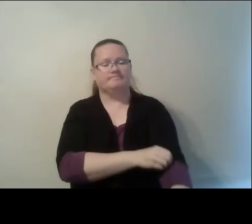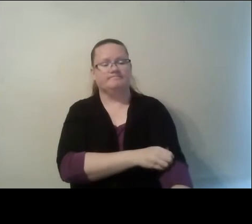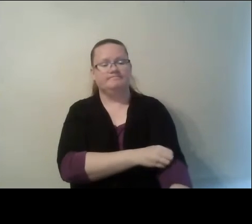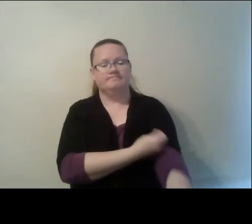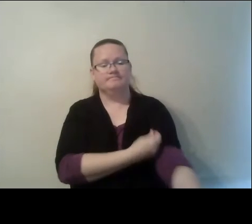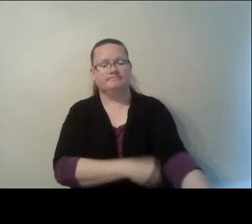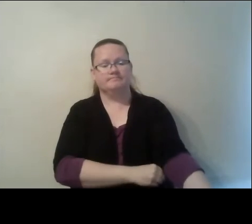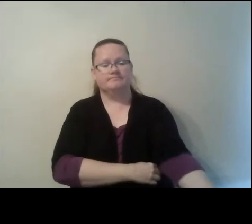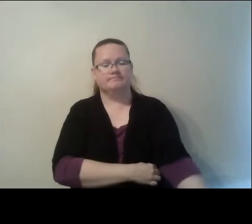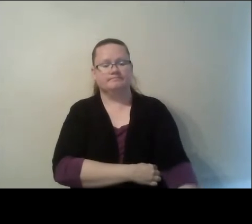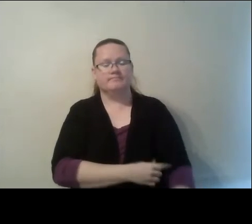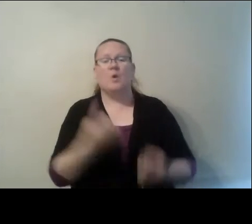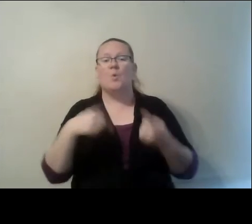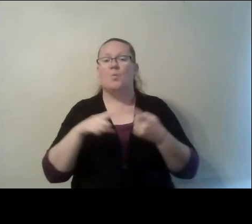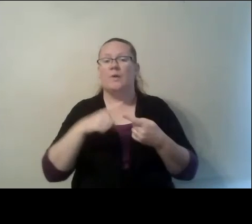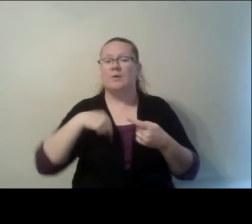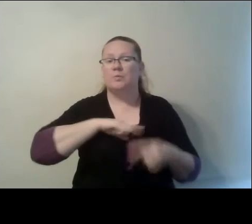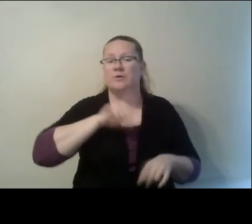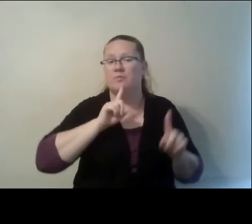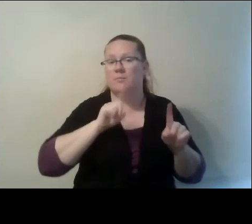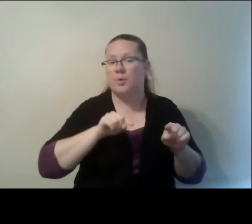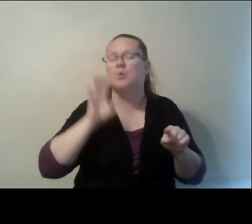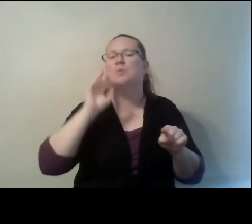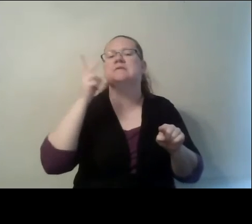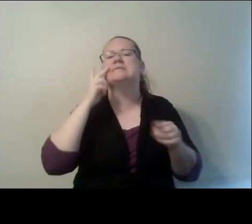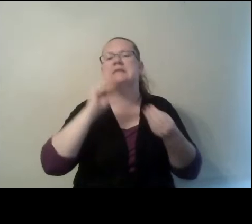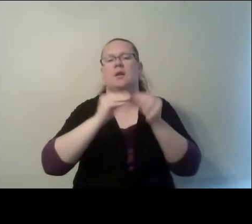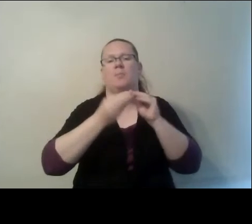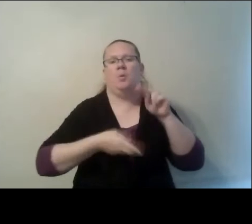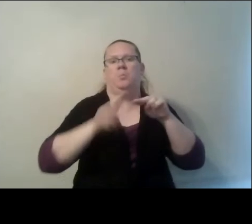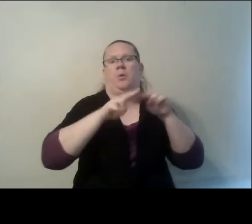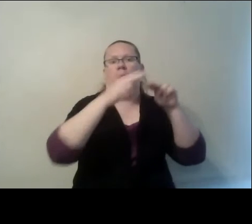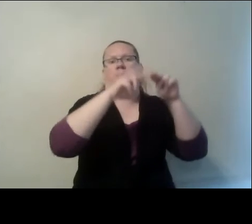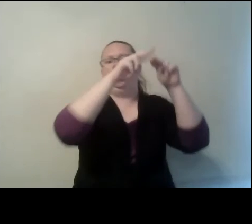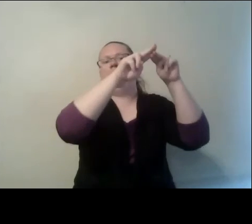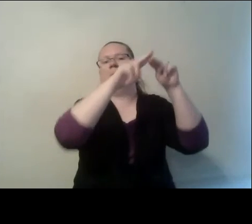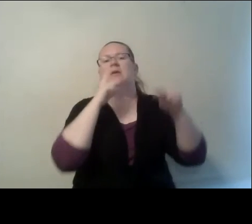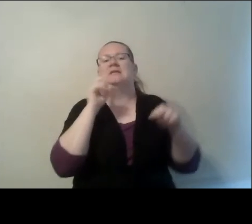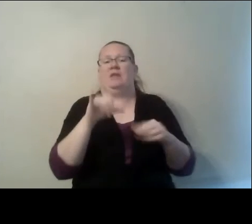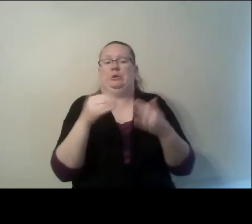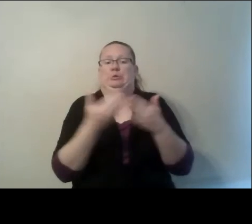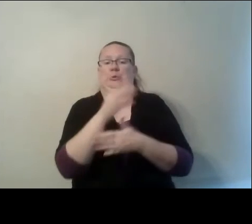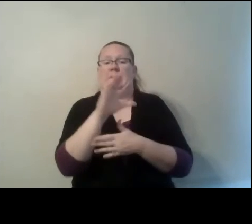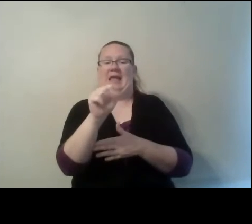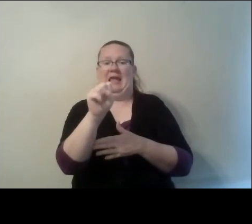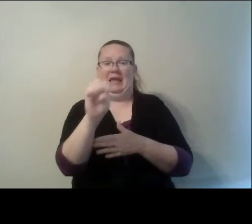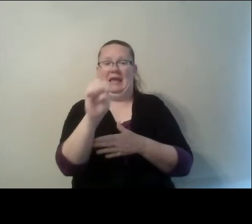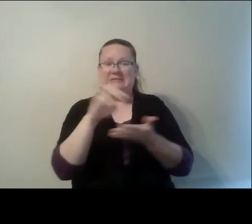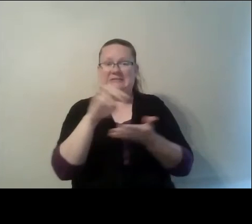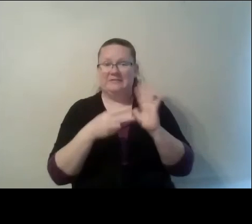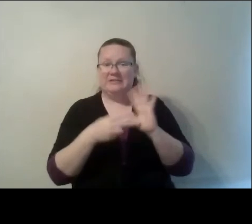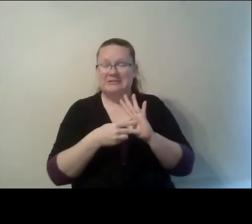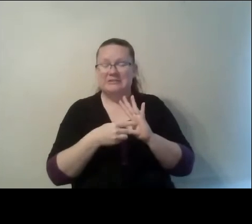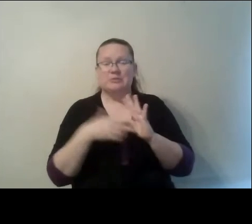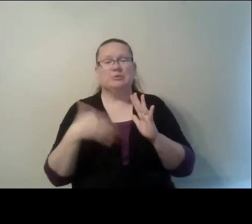going to see numbers grow because with the new case definition, if you would, let's just leave it at that for right now. We're